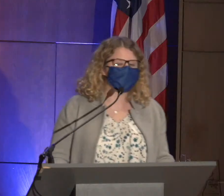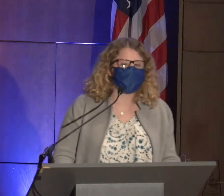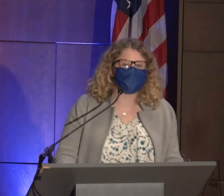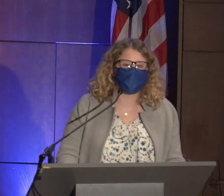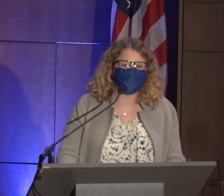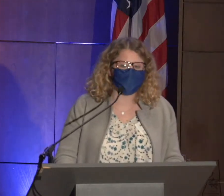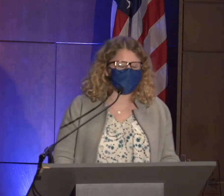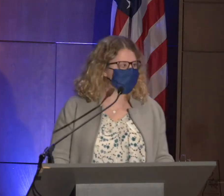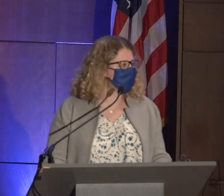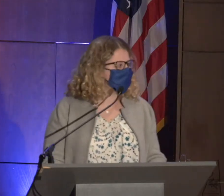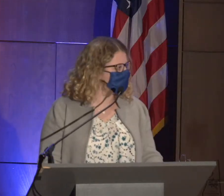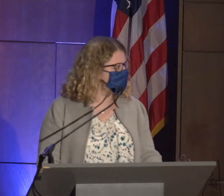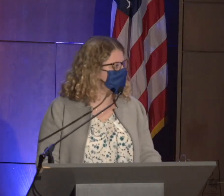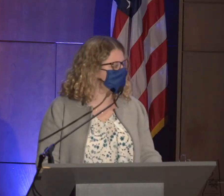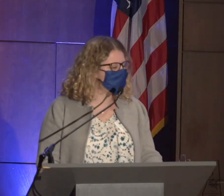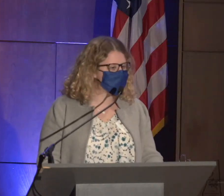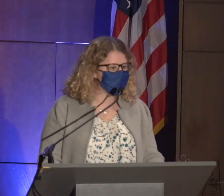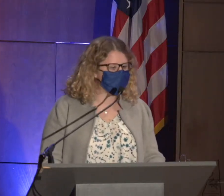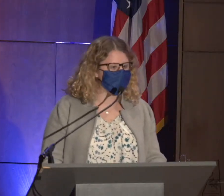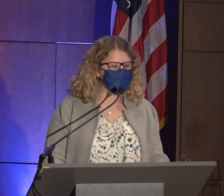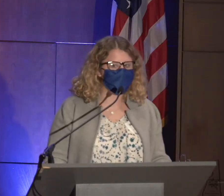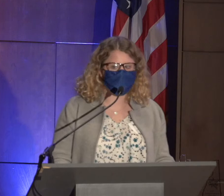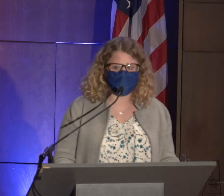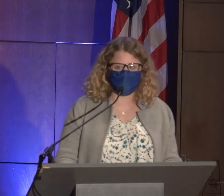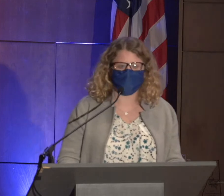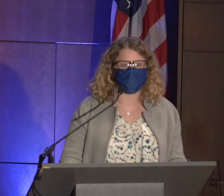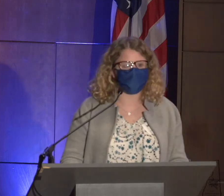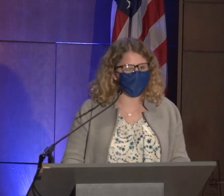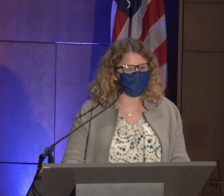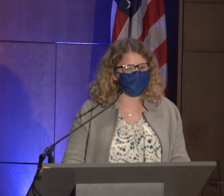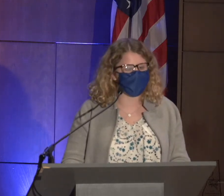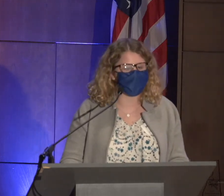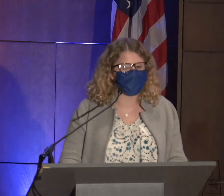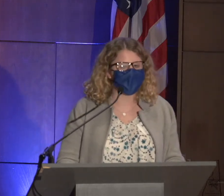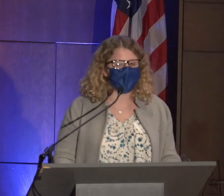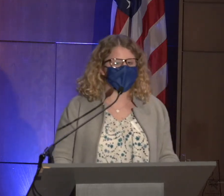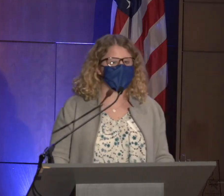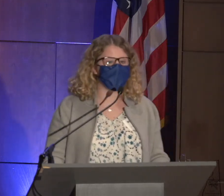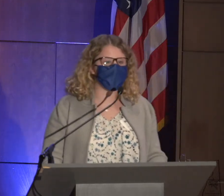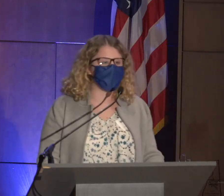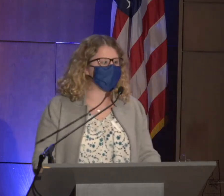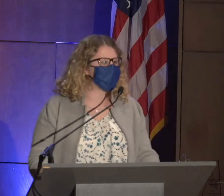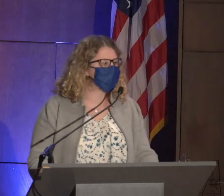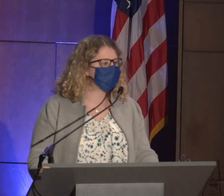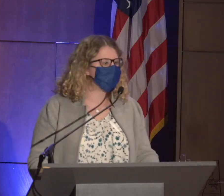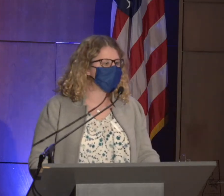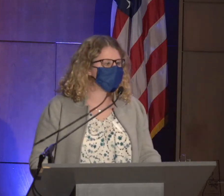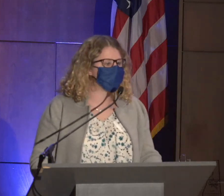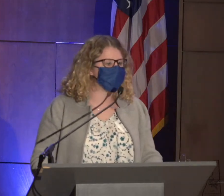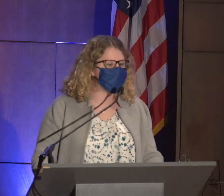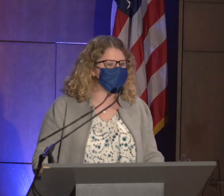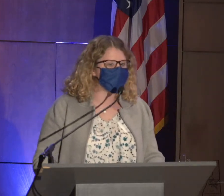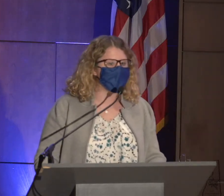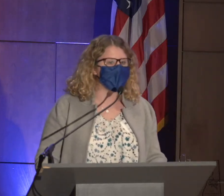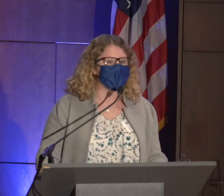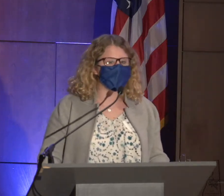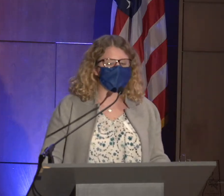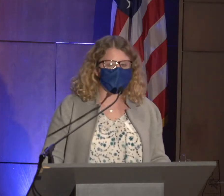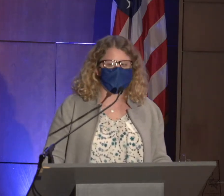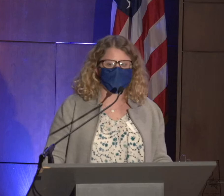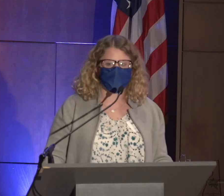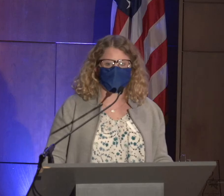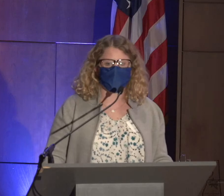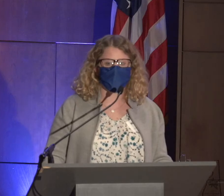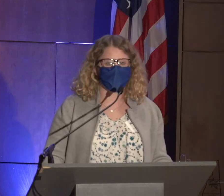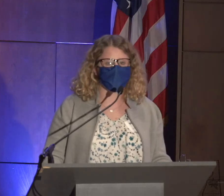Hello. Thank you so much to this amazing organization and the hosts and the sponsors. I also think it's really important to thank